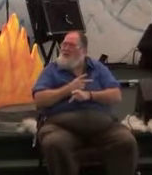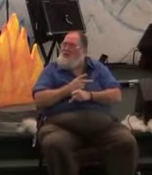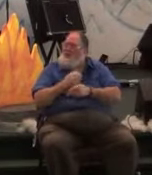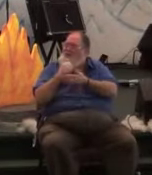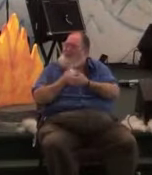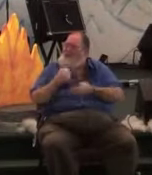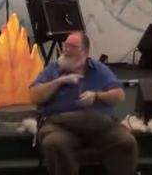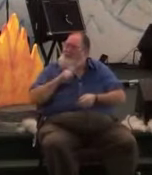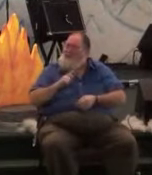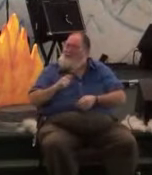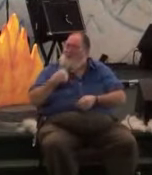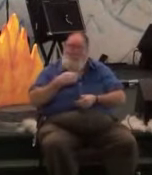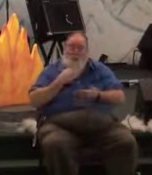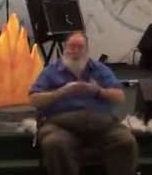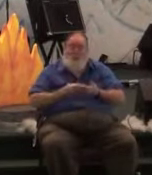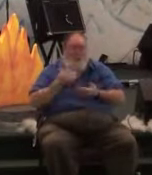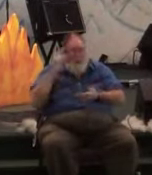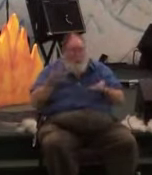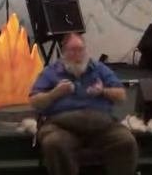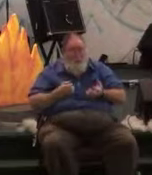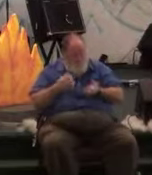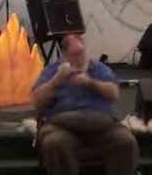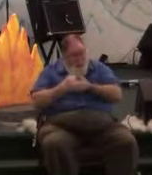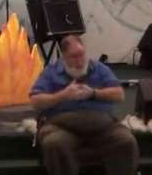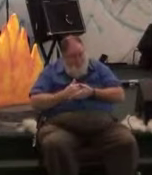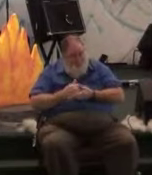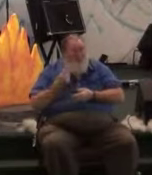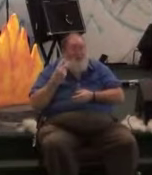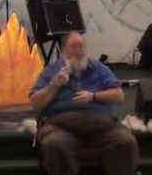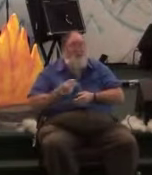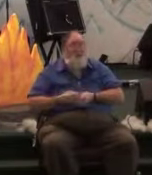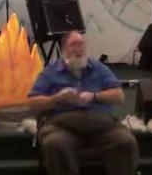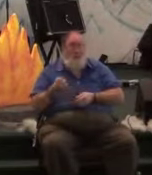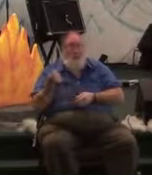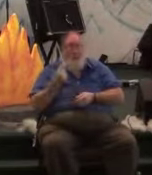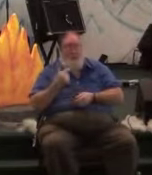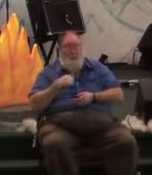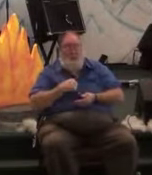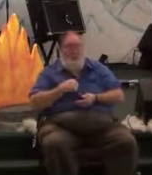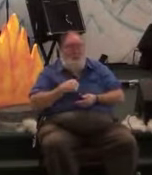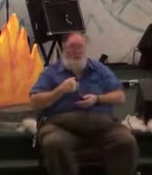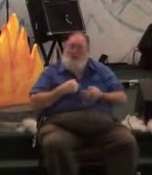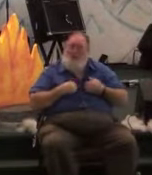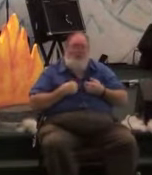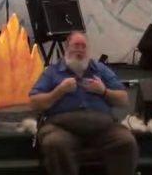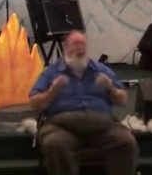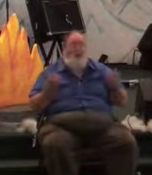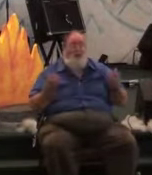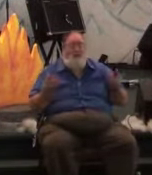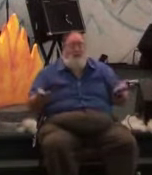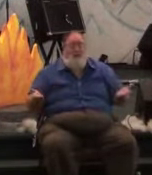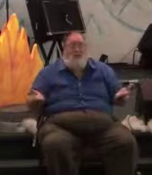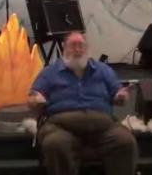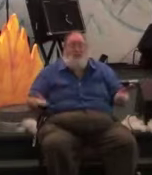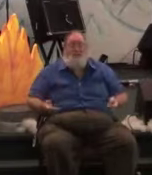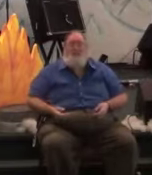doing pretty good on that? Good, but if you want to help, see me. Sure. I have things you can do. We can always do. Love to have you help out. We have about 75 kids we're